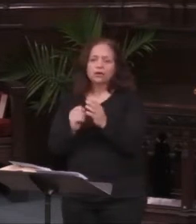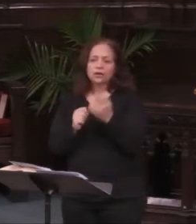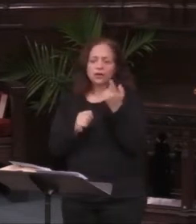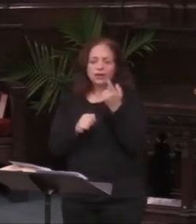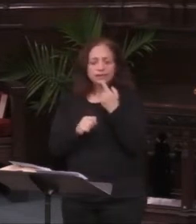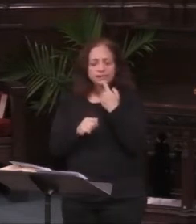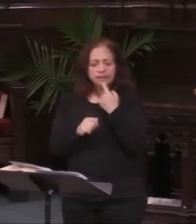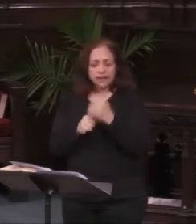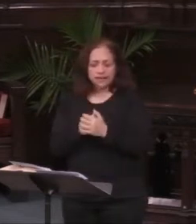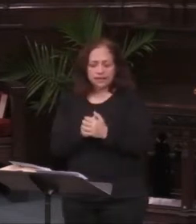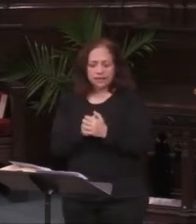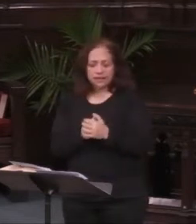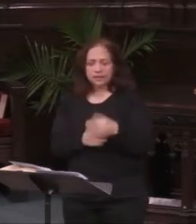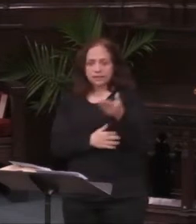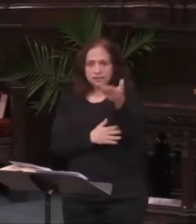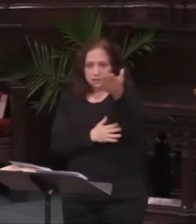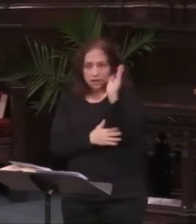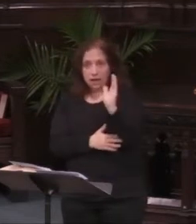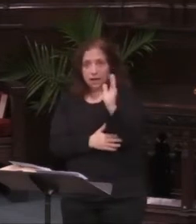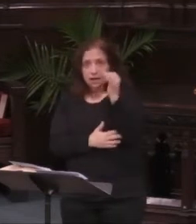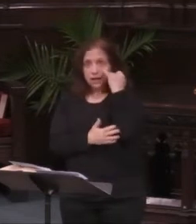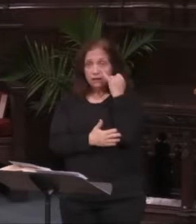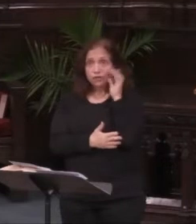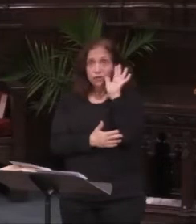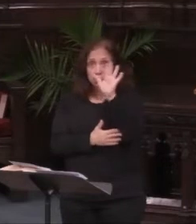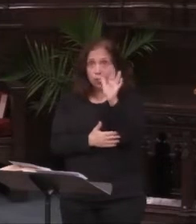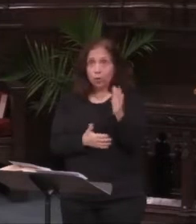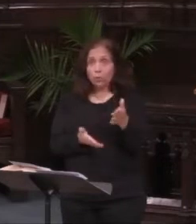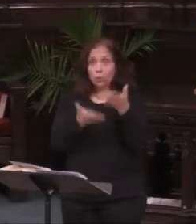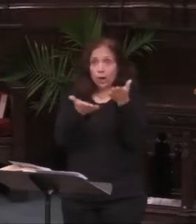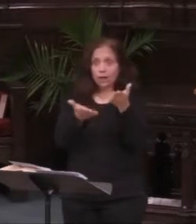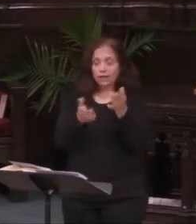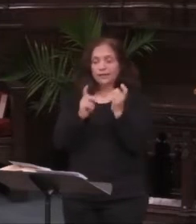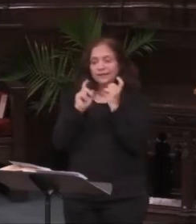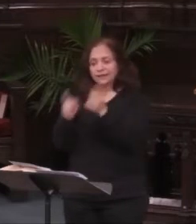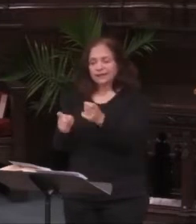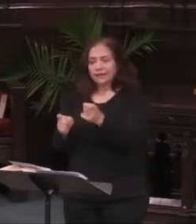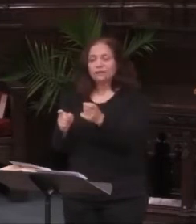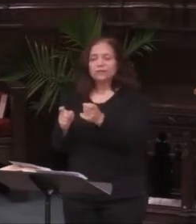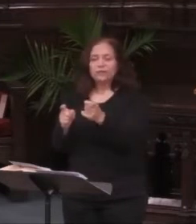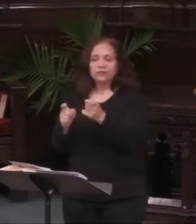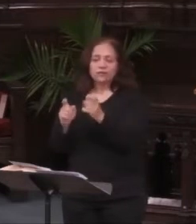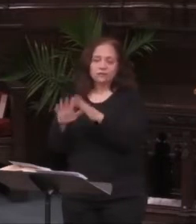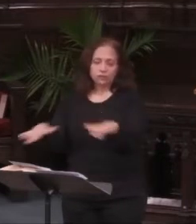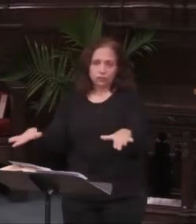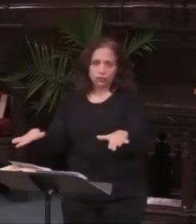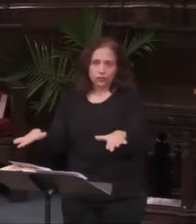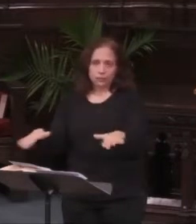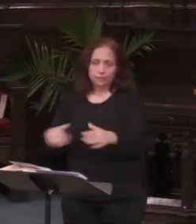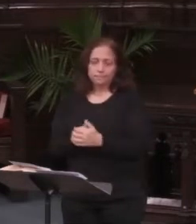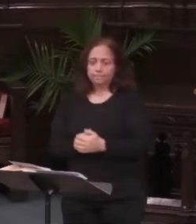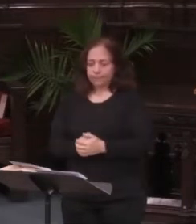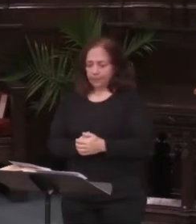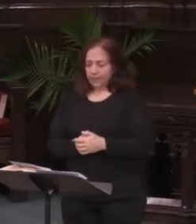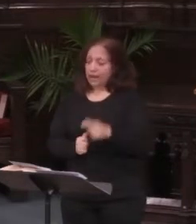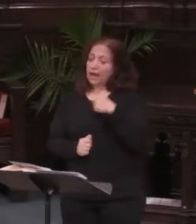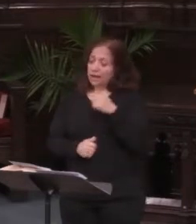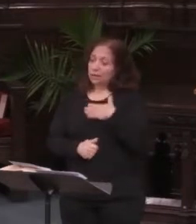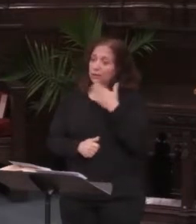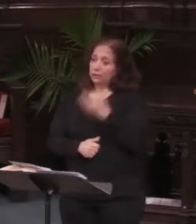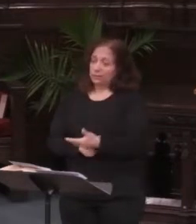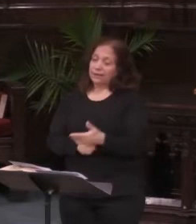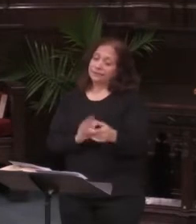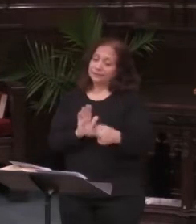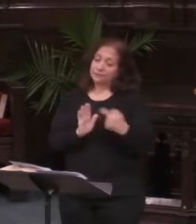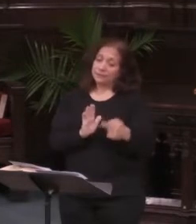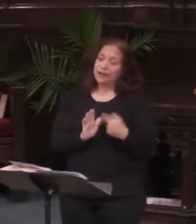she said, "God, if it is your will, give her the gift of children." Now, I will admit there were